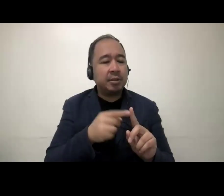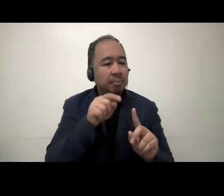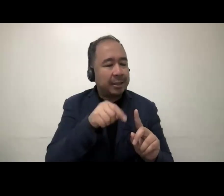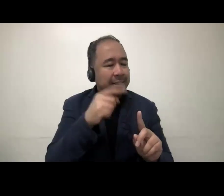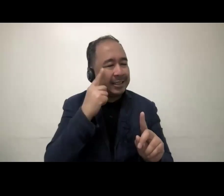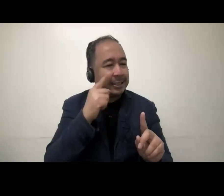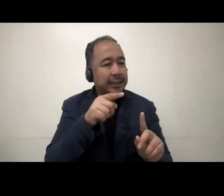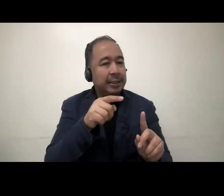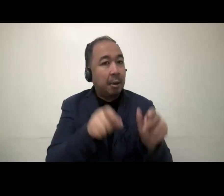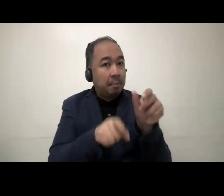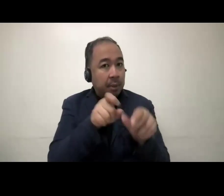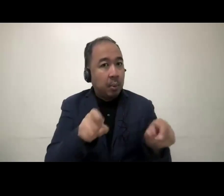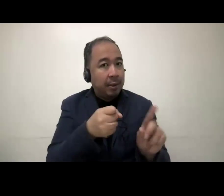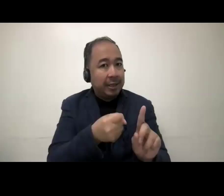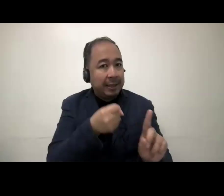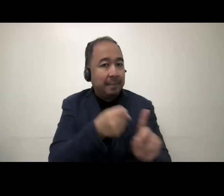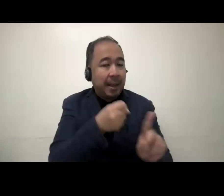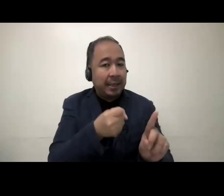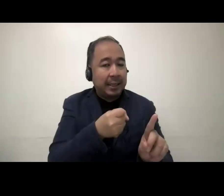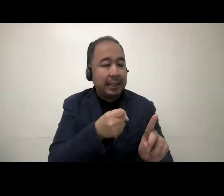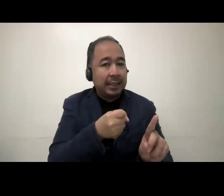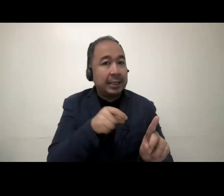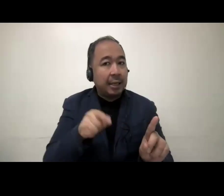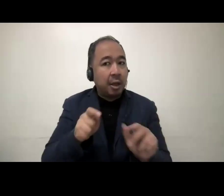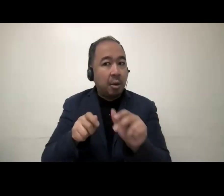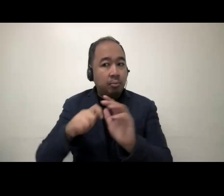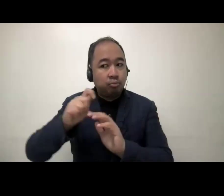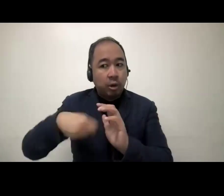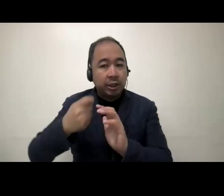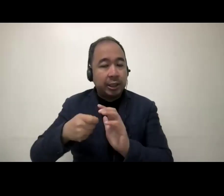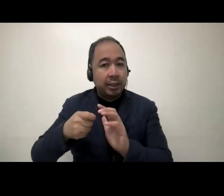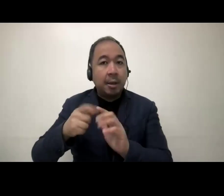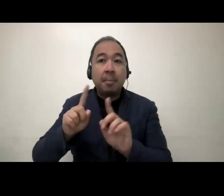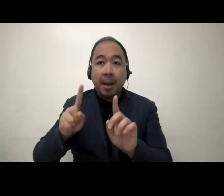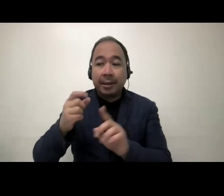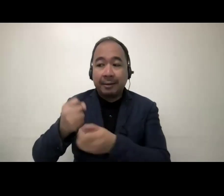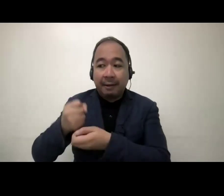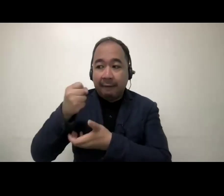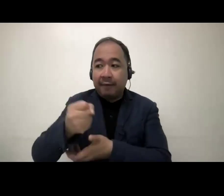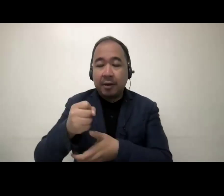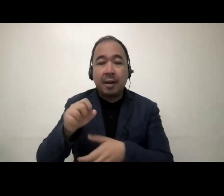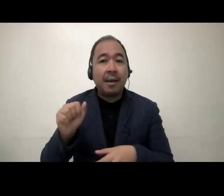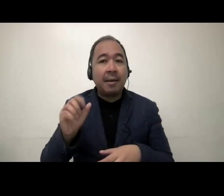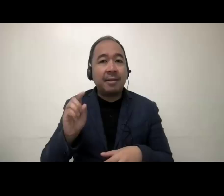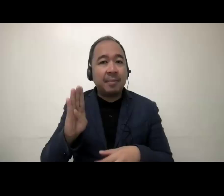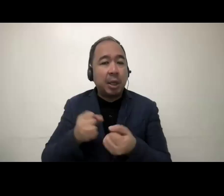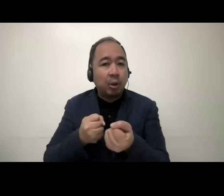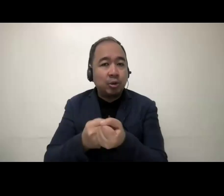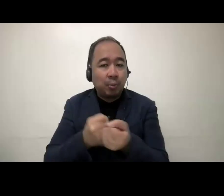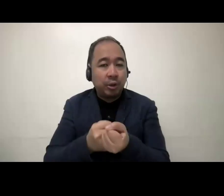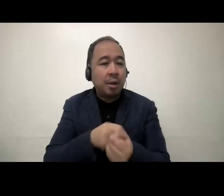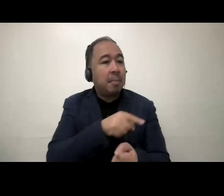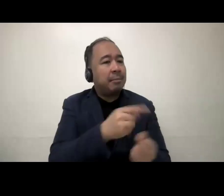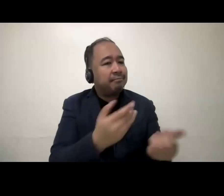people affected from ADB supported projects can provide their voice to seek